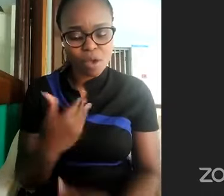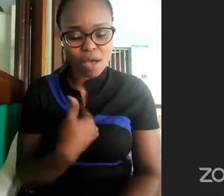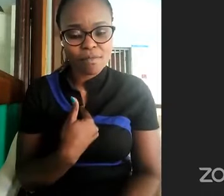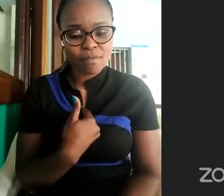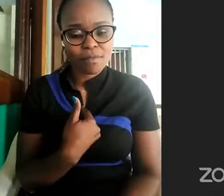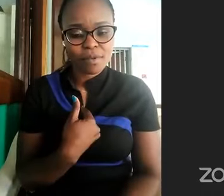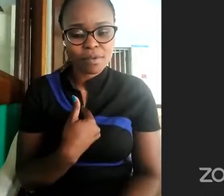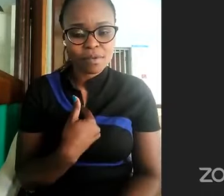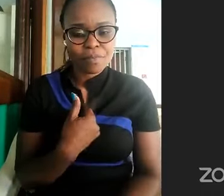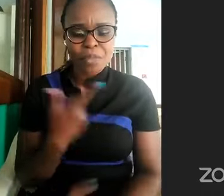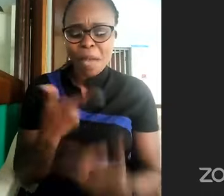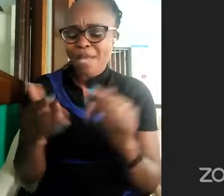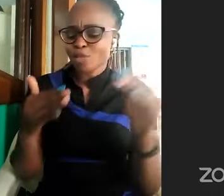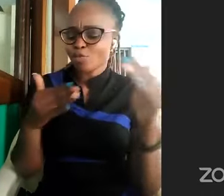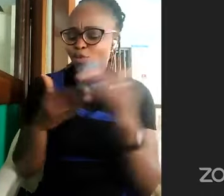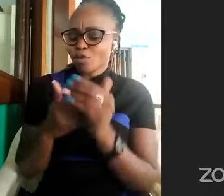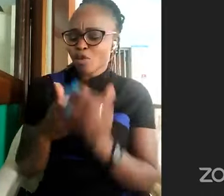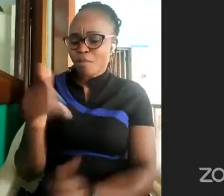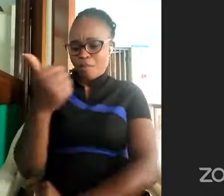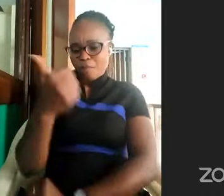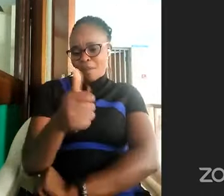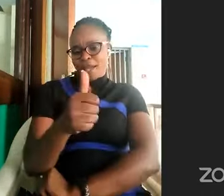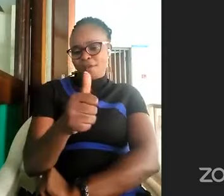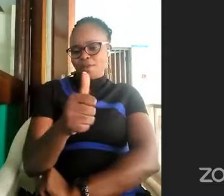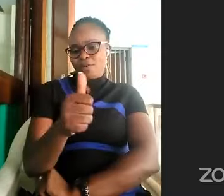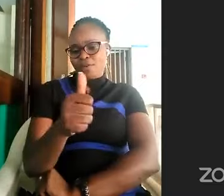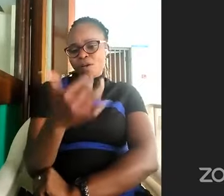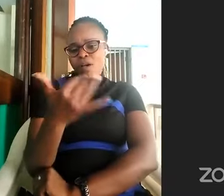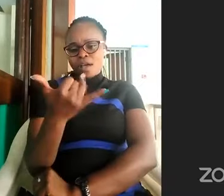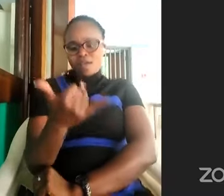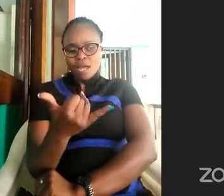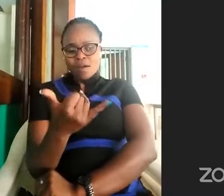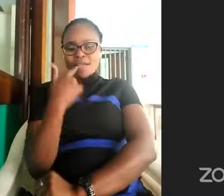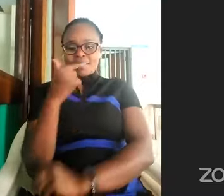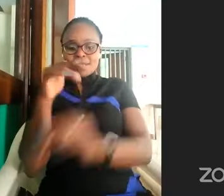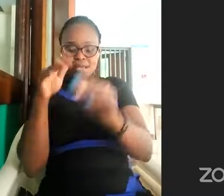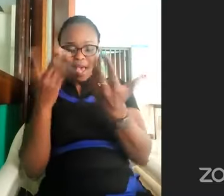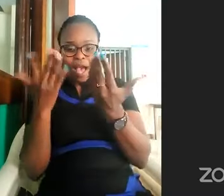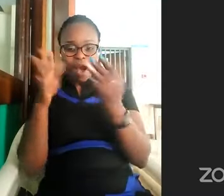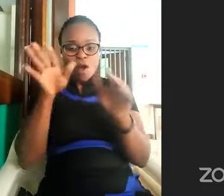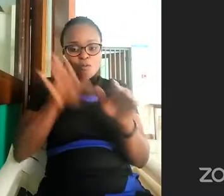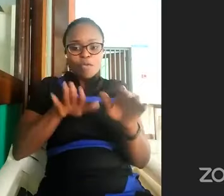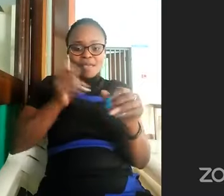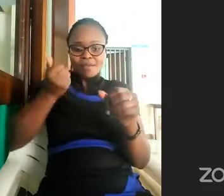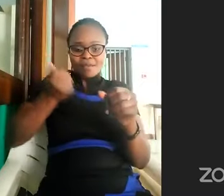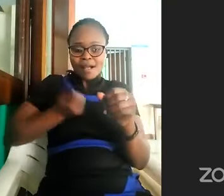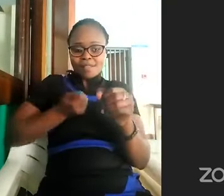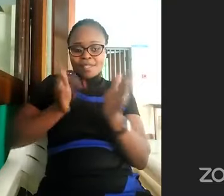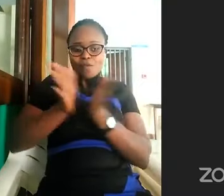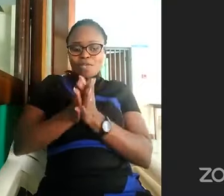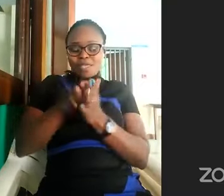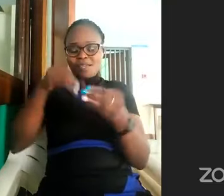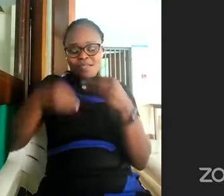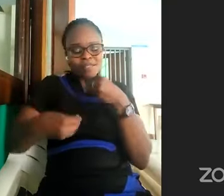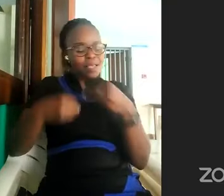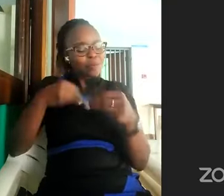eradicate. So I'm just saying that women and girls with disabilities go through a lot. Those who